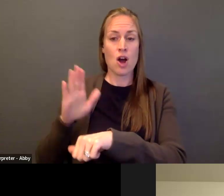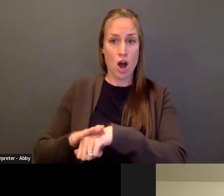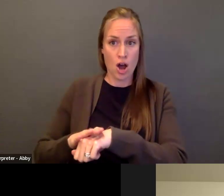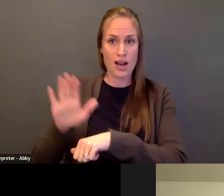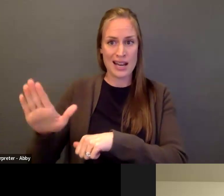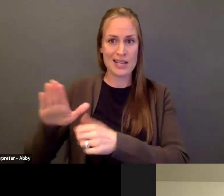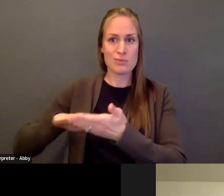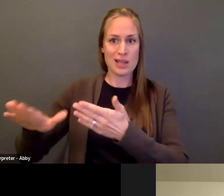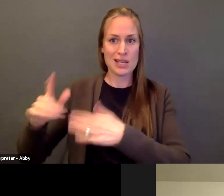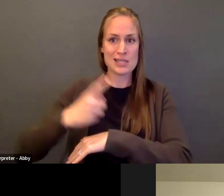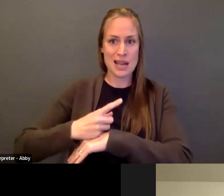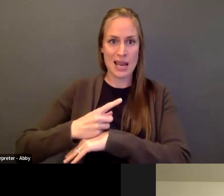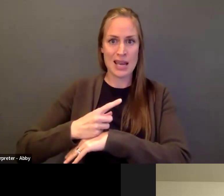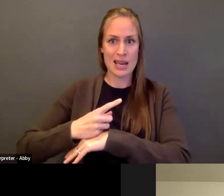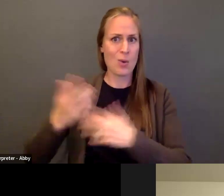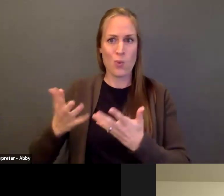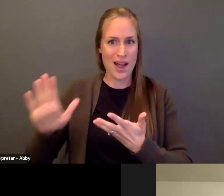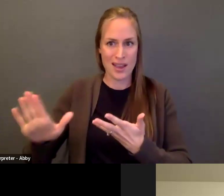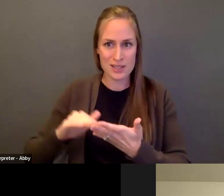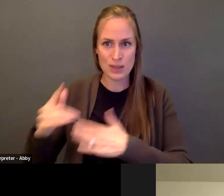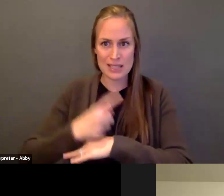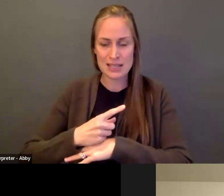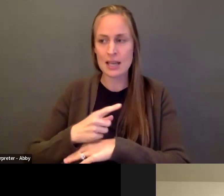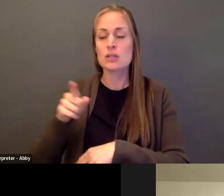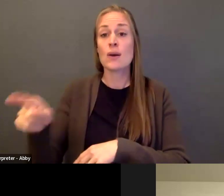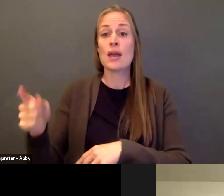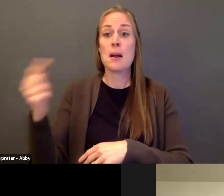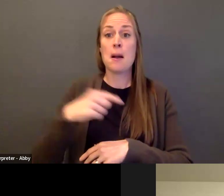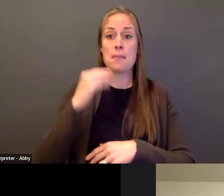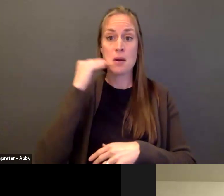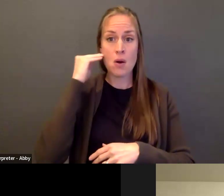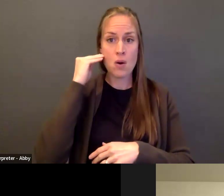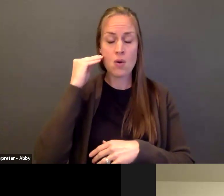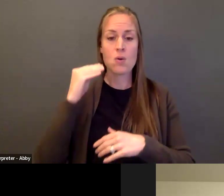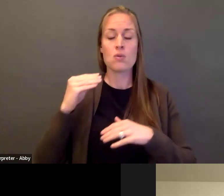was. So when he was coming home, doing his home visits, trying to